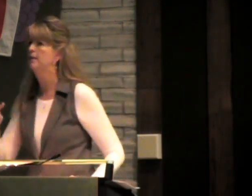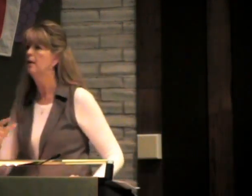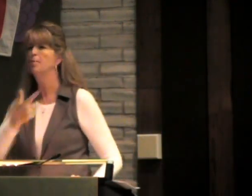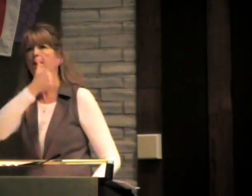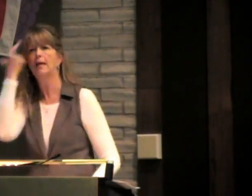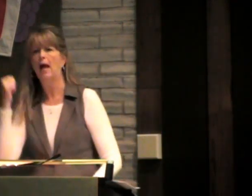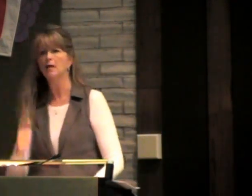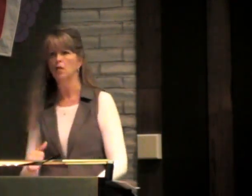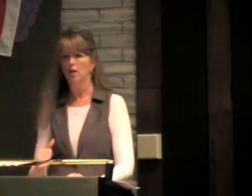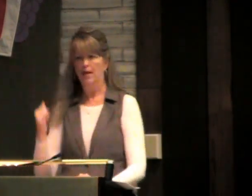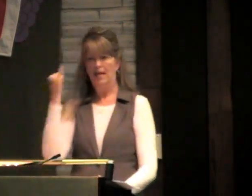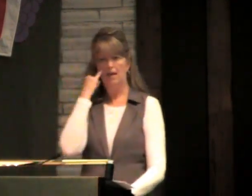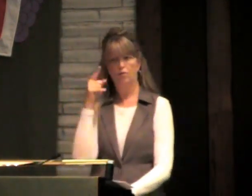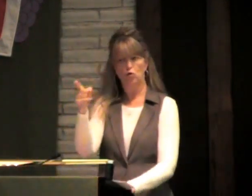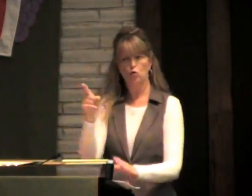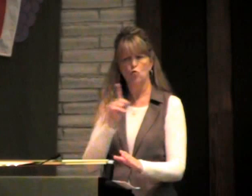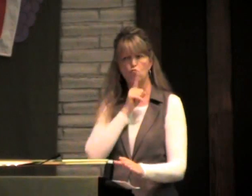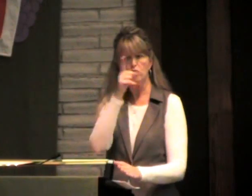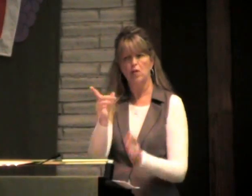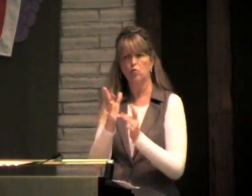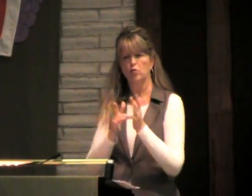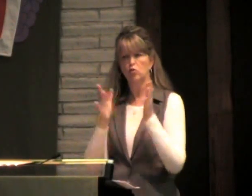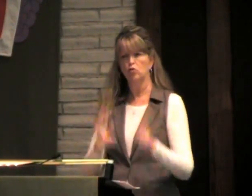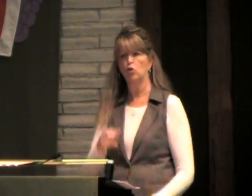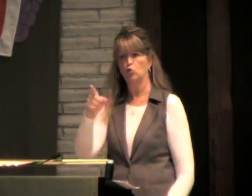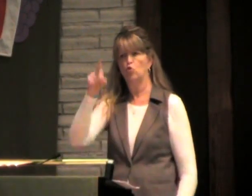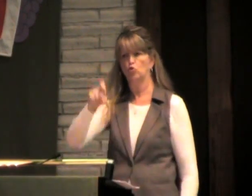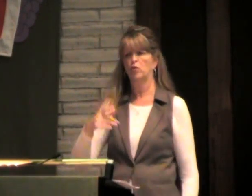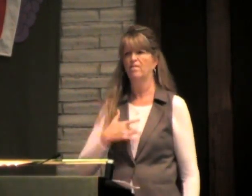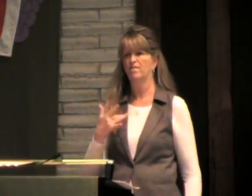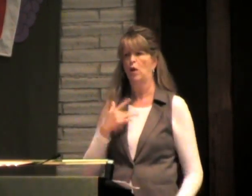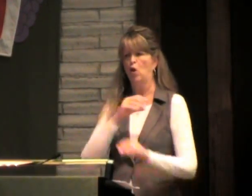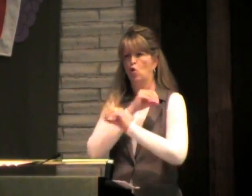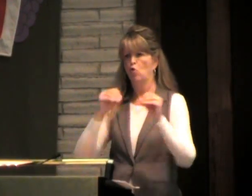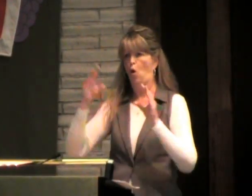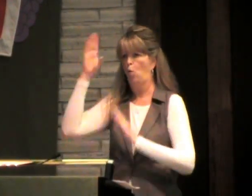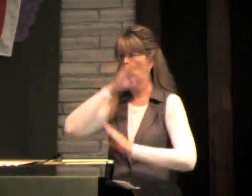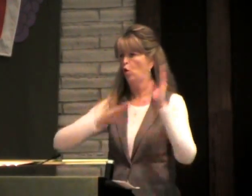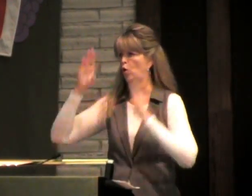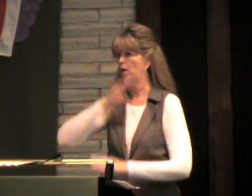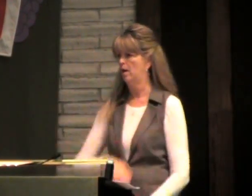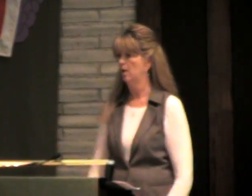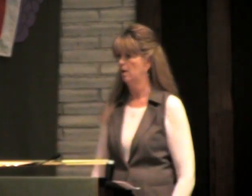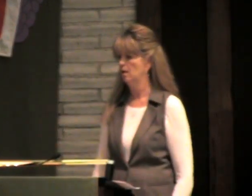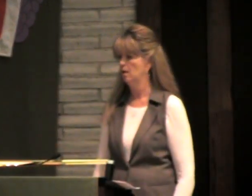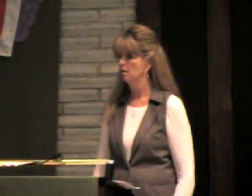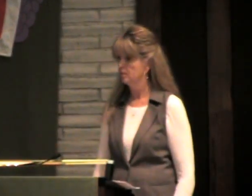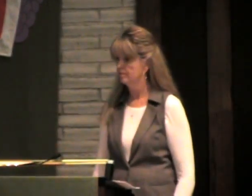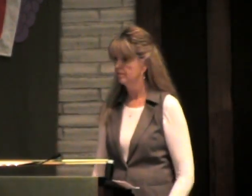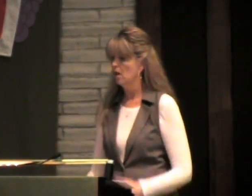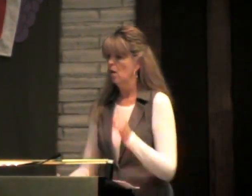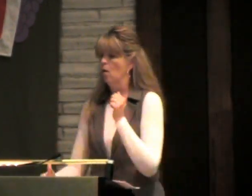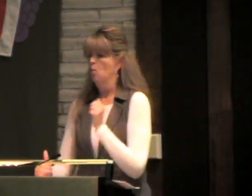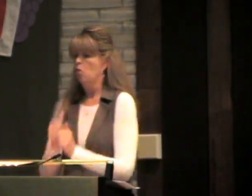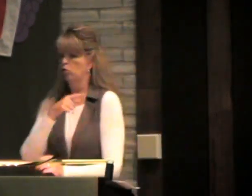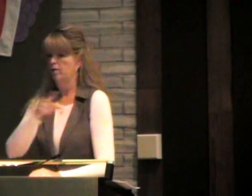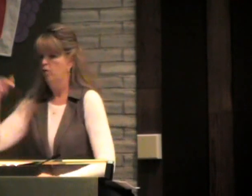that doesn't ask you to feel guilt, to feel like, well, if you're a real Christian, you should have no anxiety or worries.